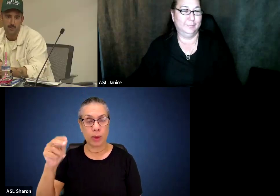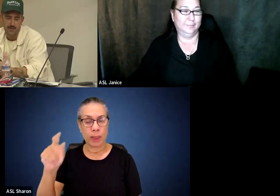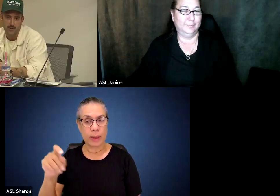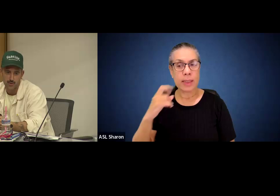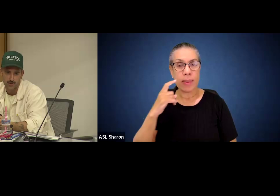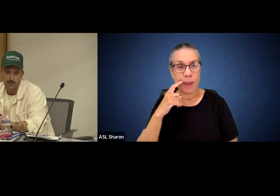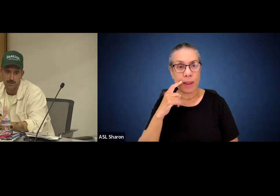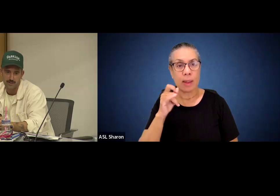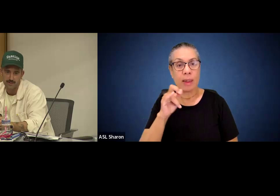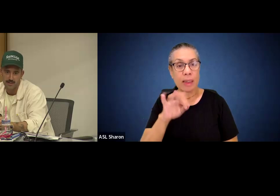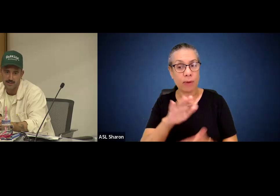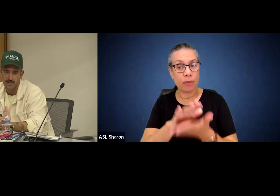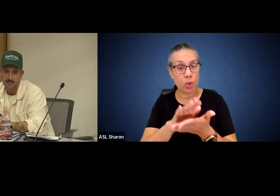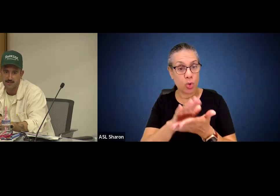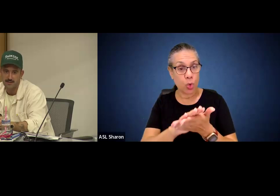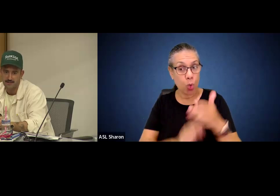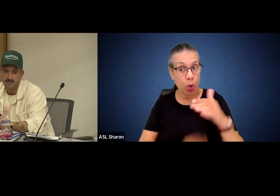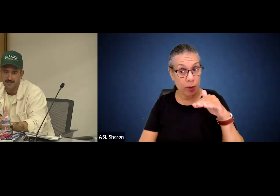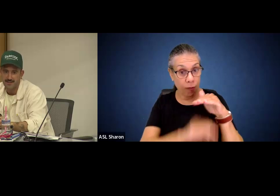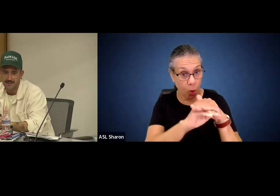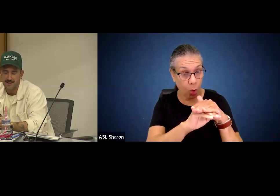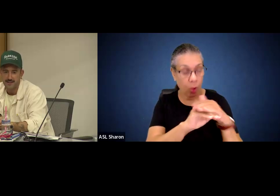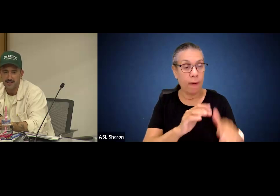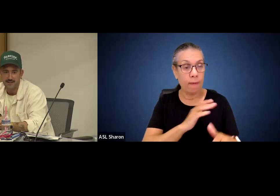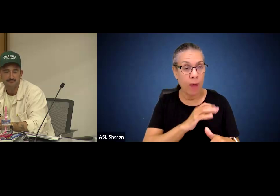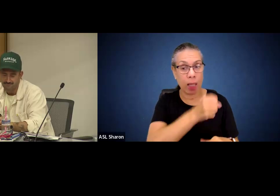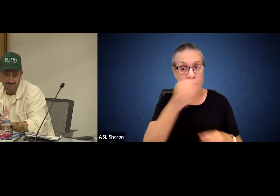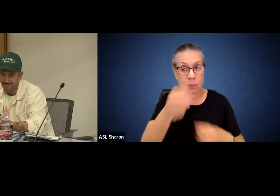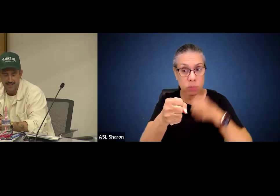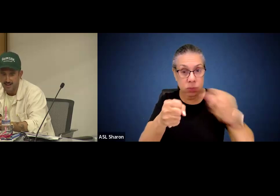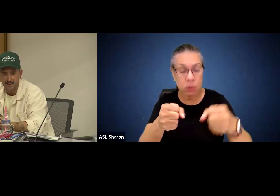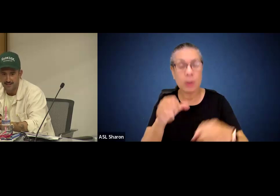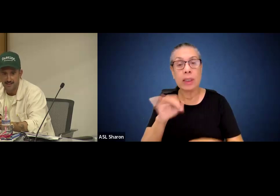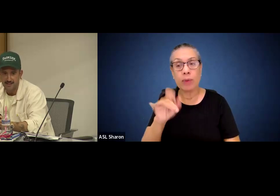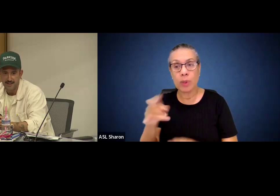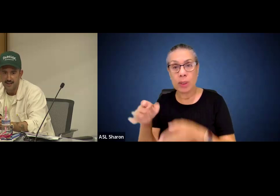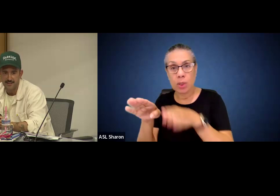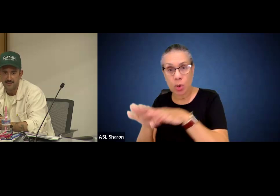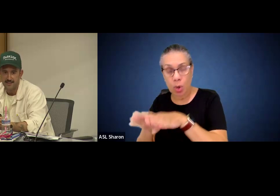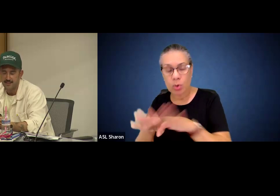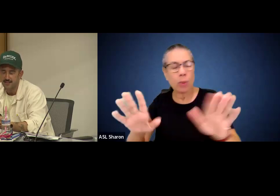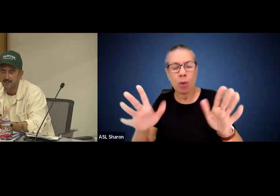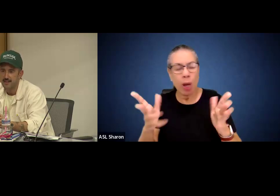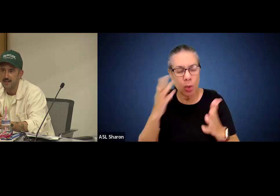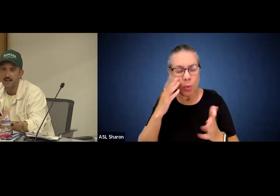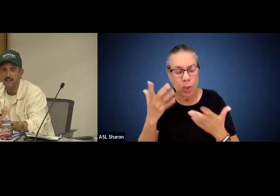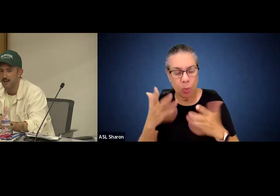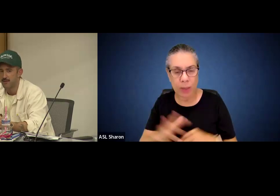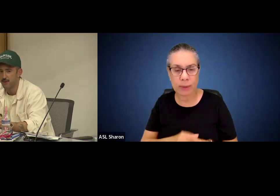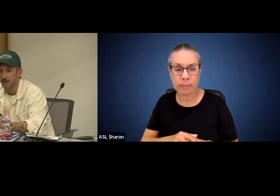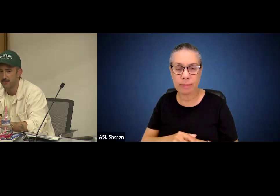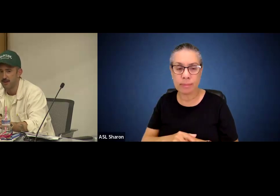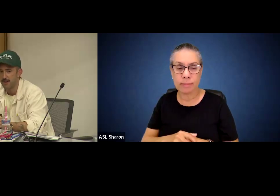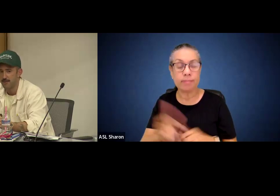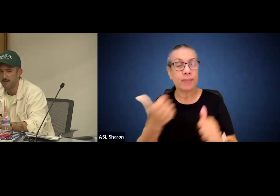people once those schools are full? I see. Absolutely. We have amazing educators in the Boston Public Schools. Yeah. Anything